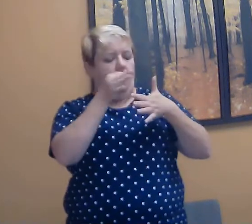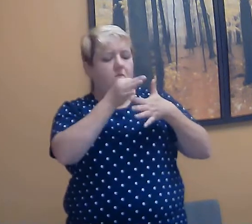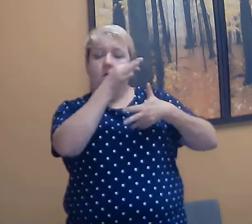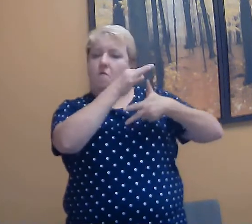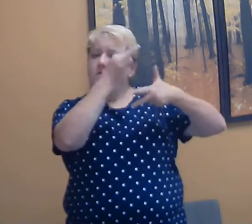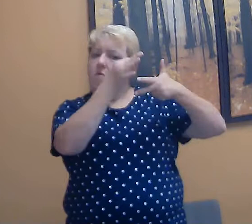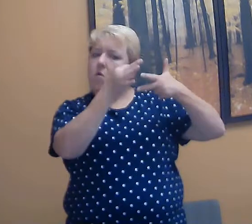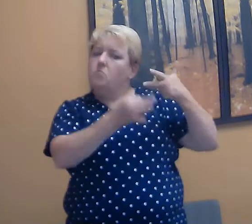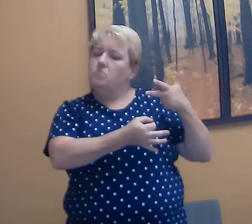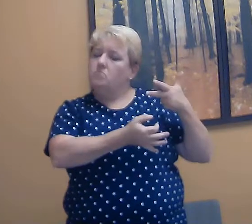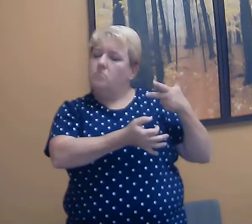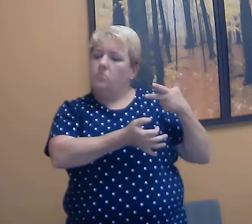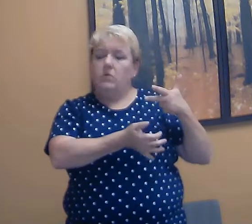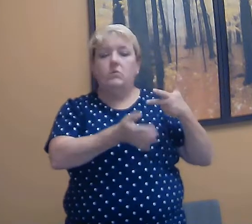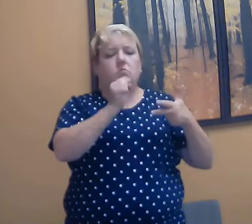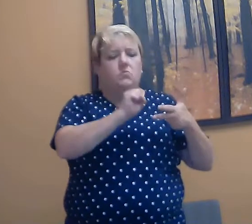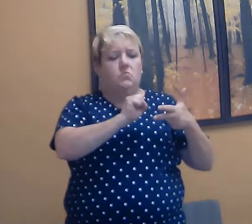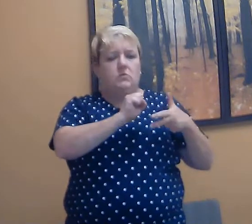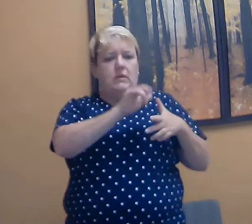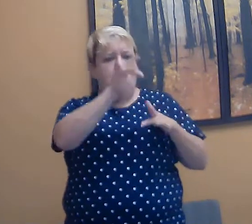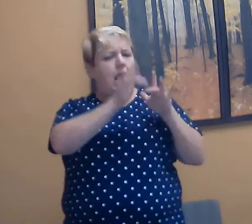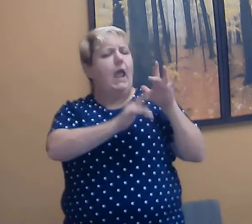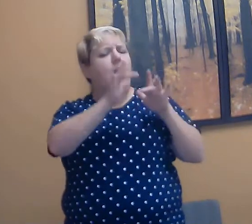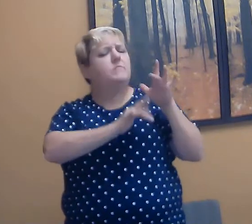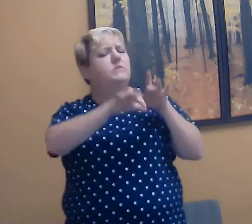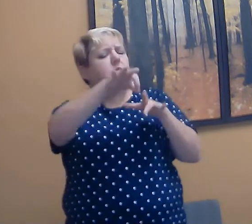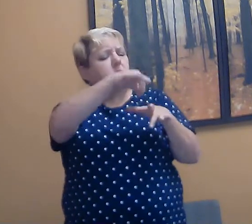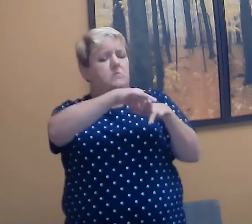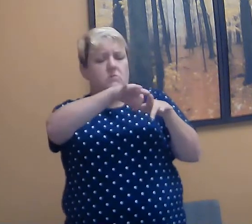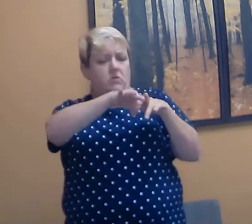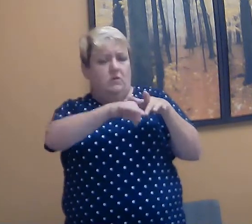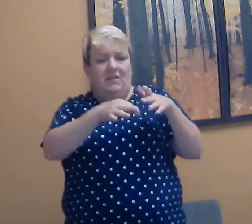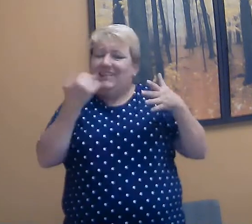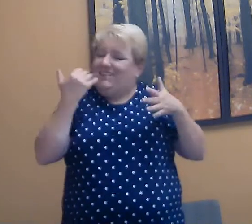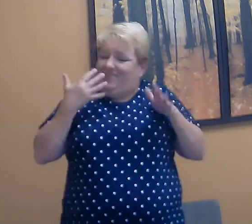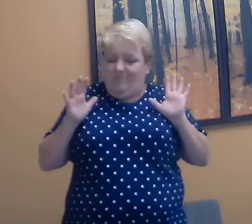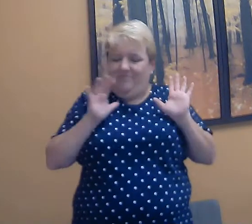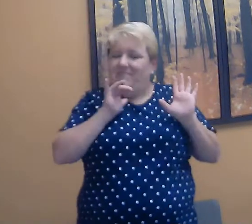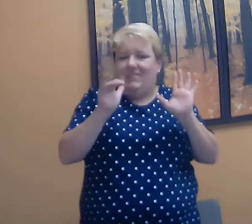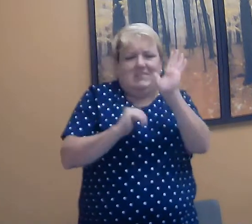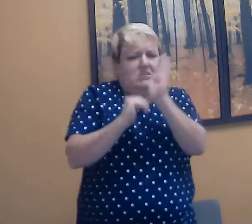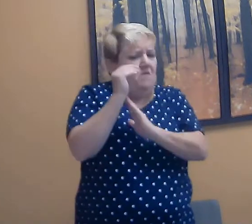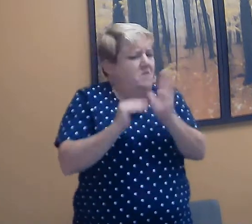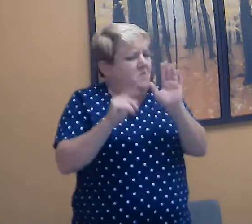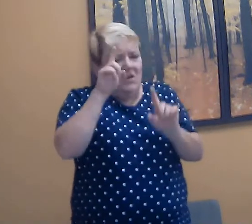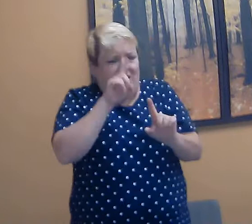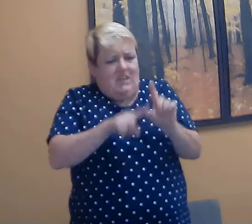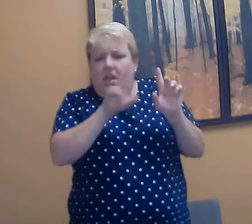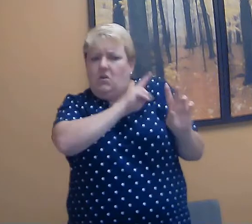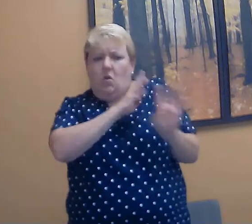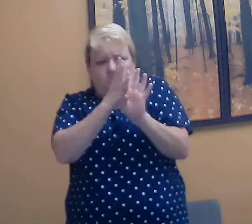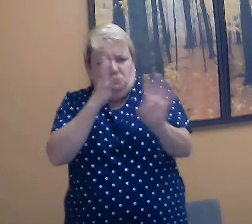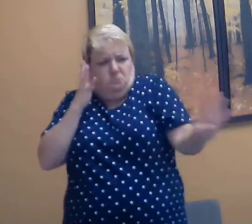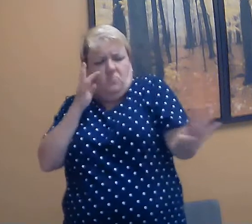absentee ballot from the convenience of your home if you can't or don't want to vote in person. But please read all directions